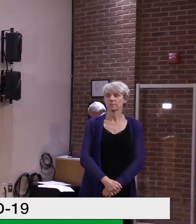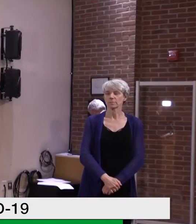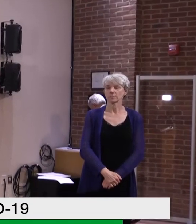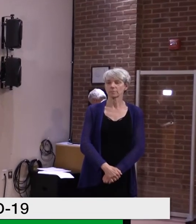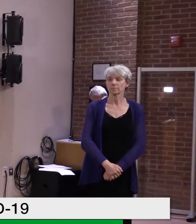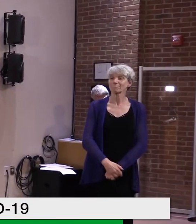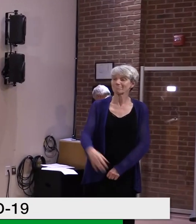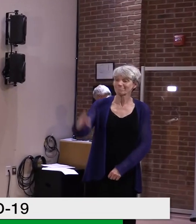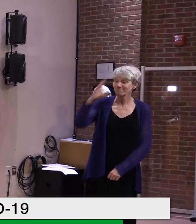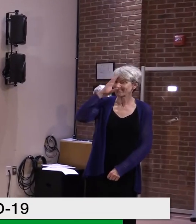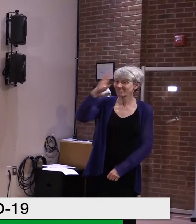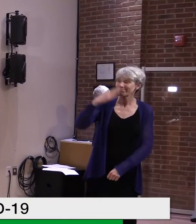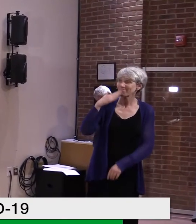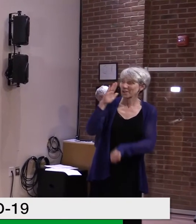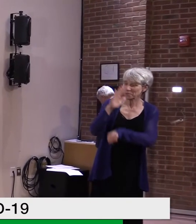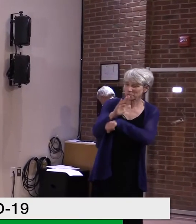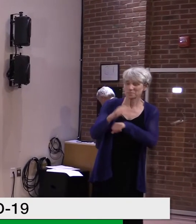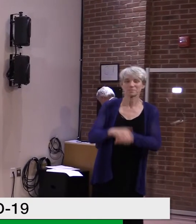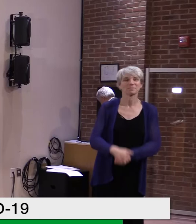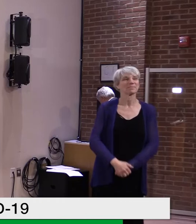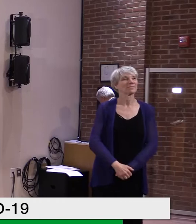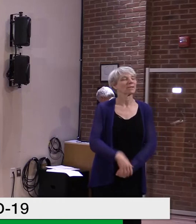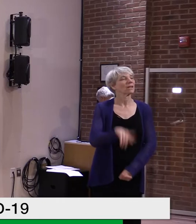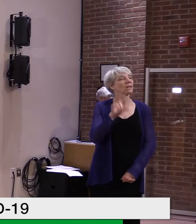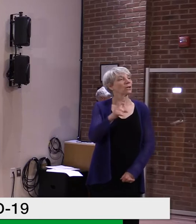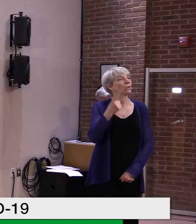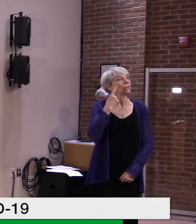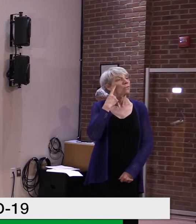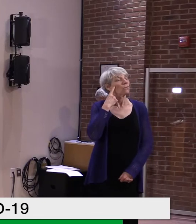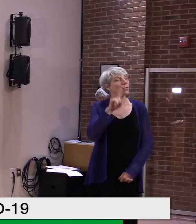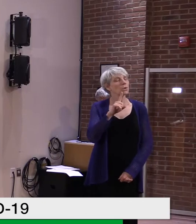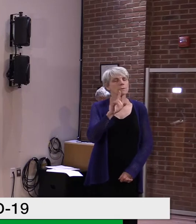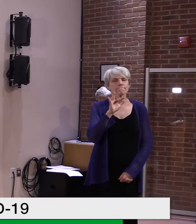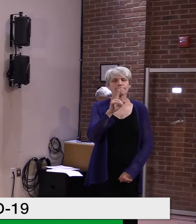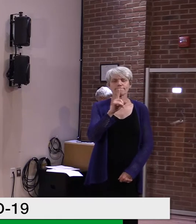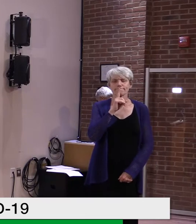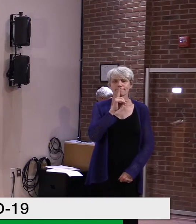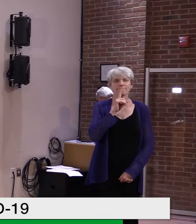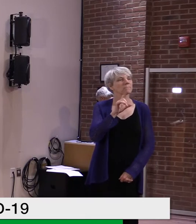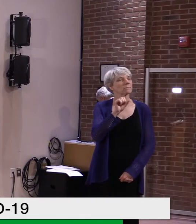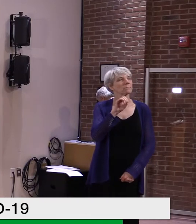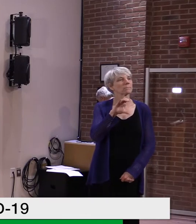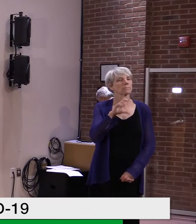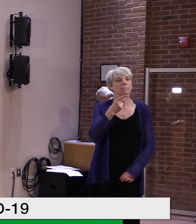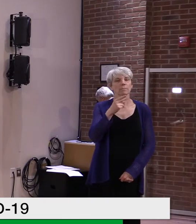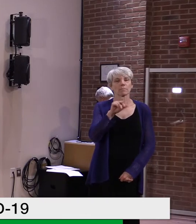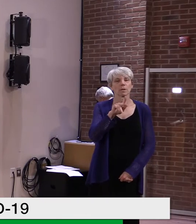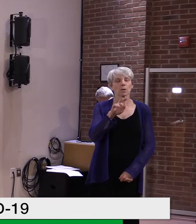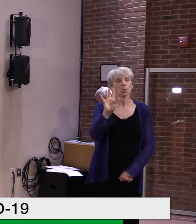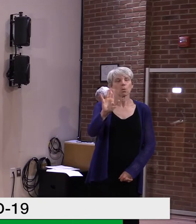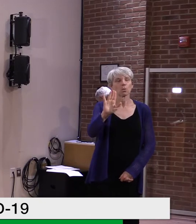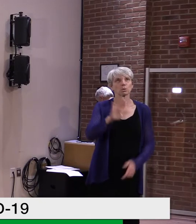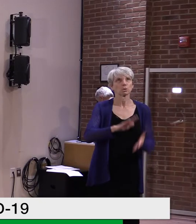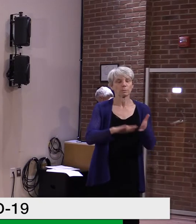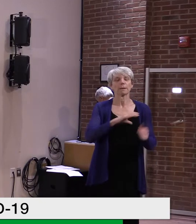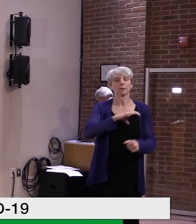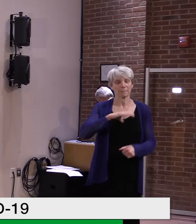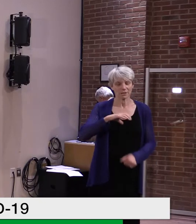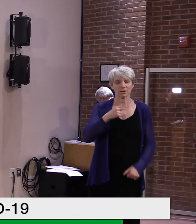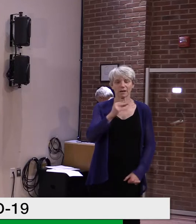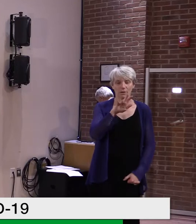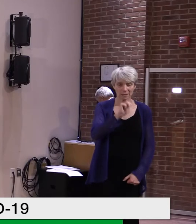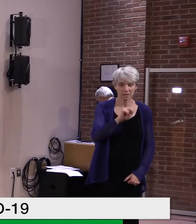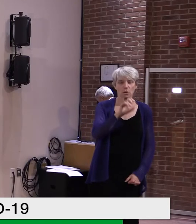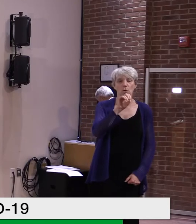To Greg, the Bennington Banner. Hello and good afternoon. This question might be for Secretary Harrington, or excuse me, Commissioner Harrington or